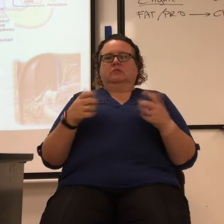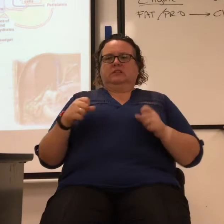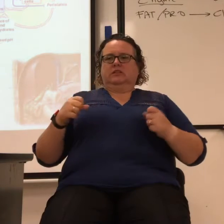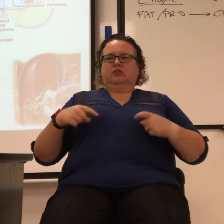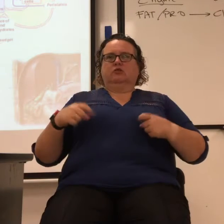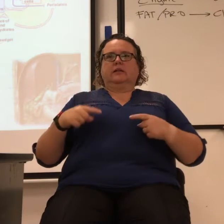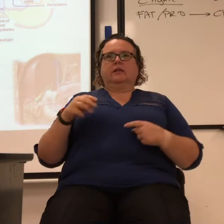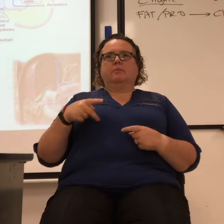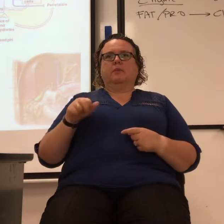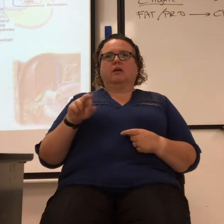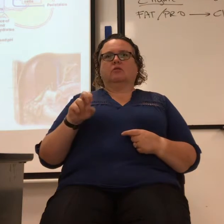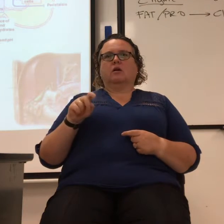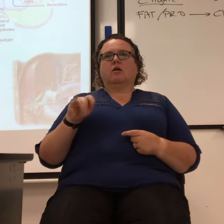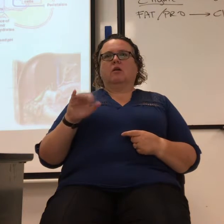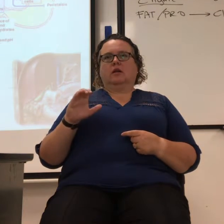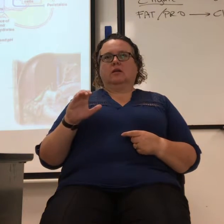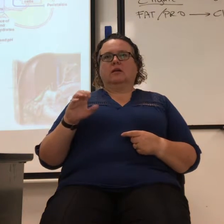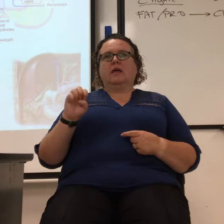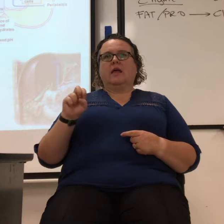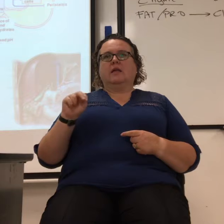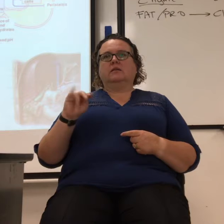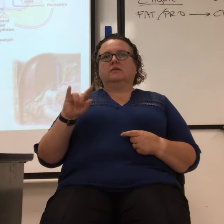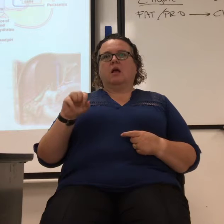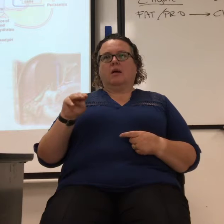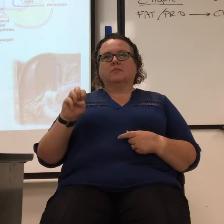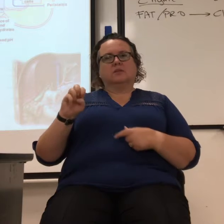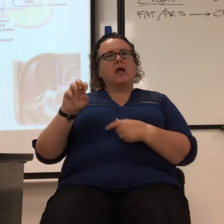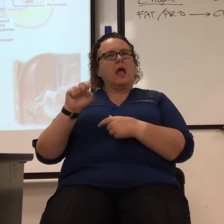pancreatic enzymes. I'll define them later.